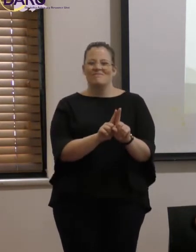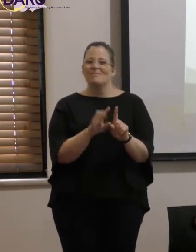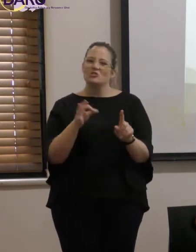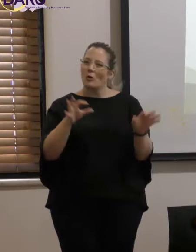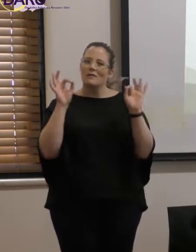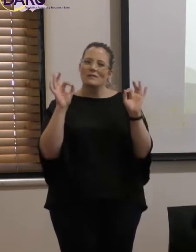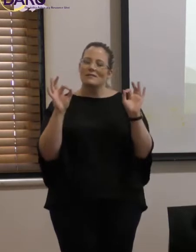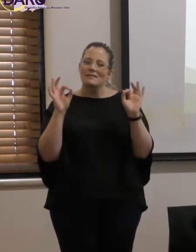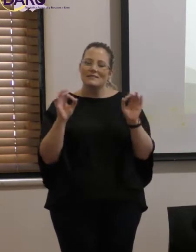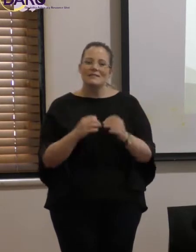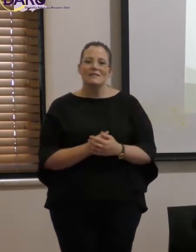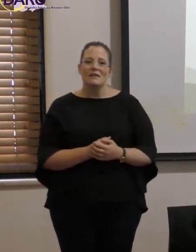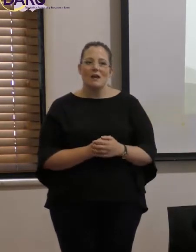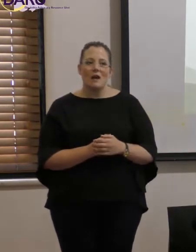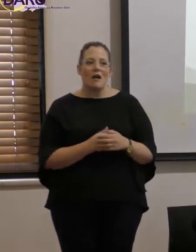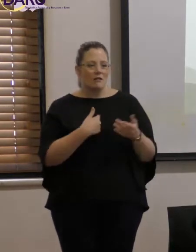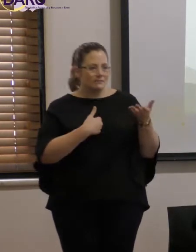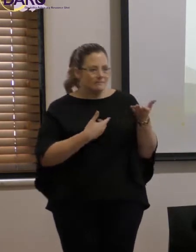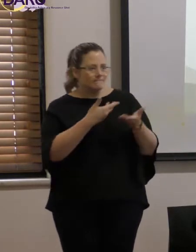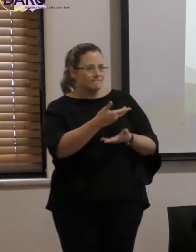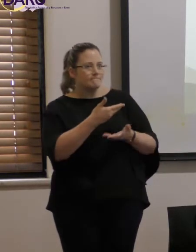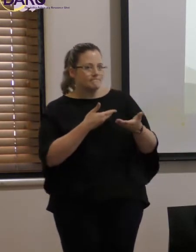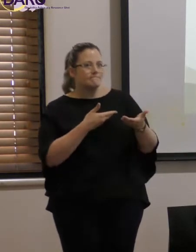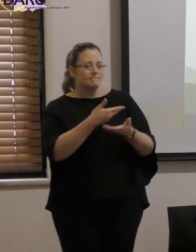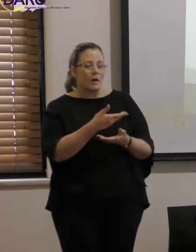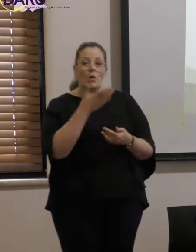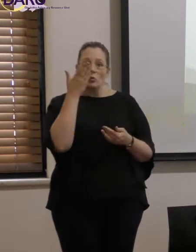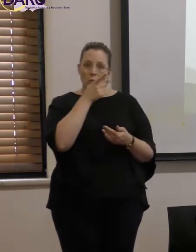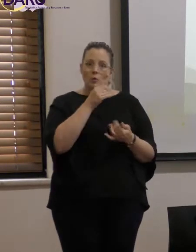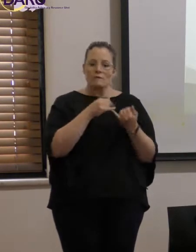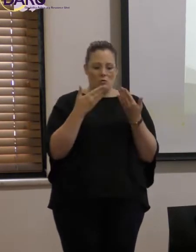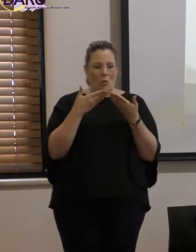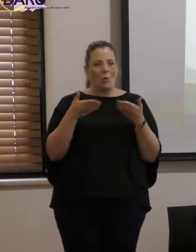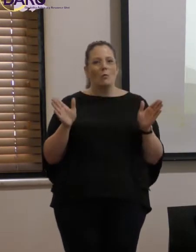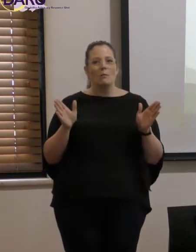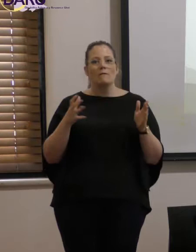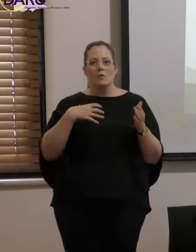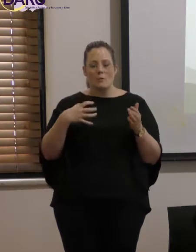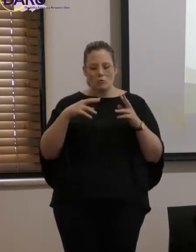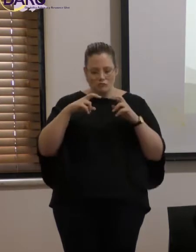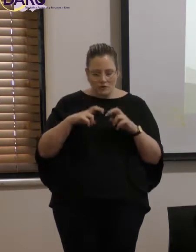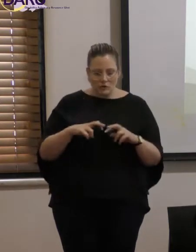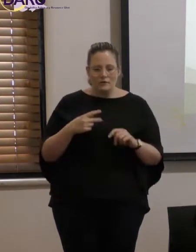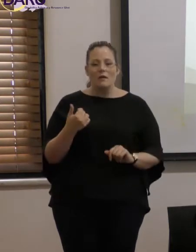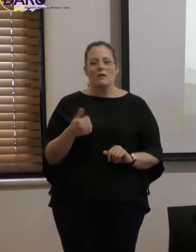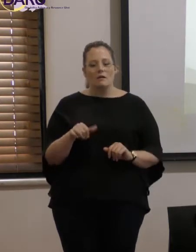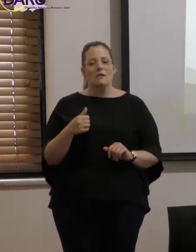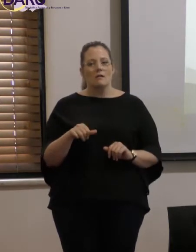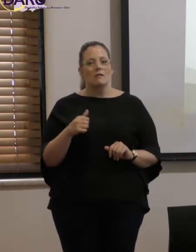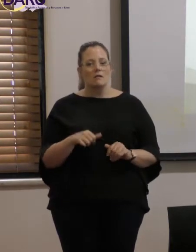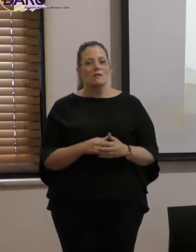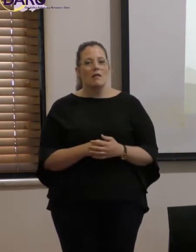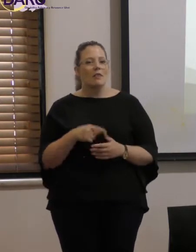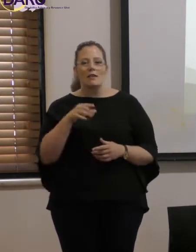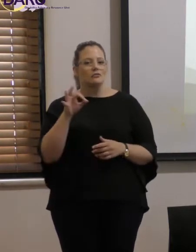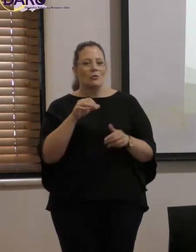them they were very receptive to a whole range of research which showed that was questionable practice and, you know, probably not optimal